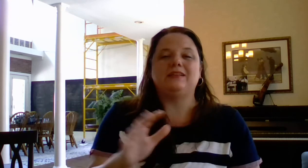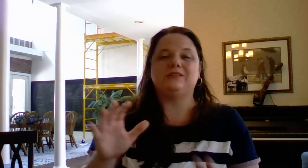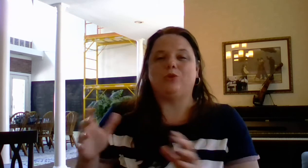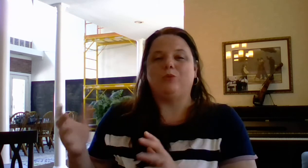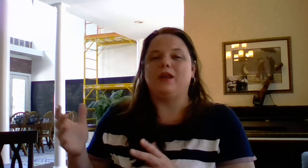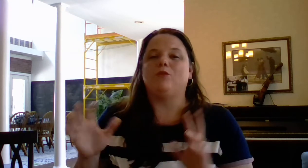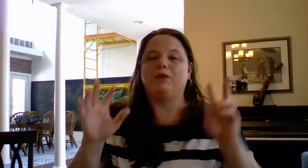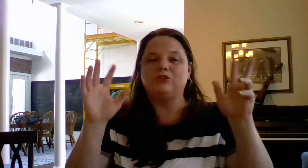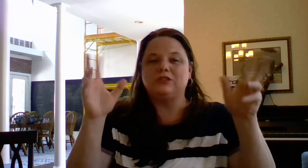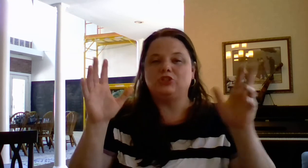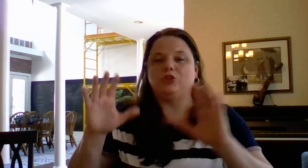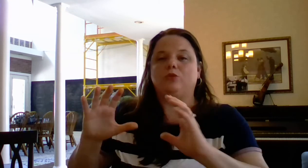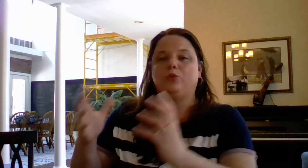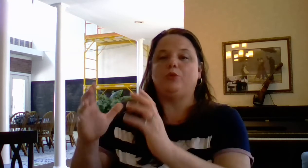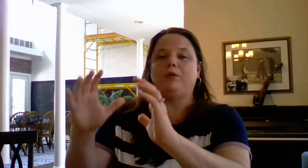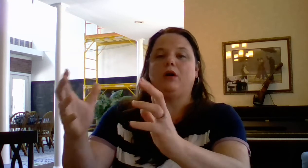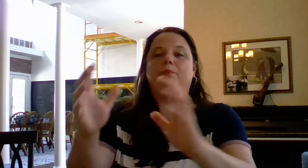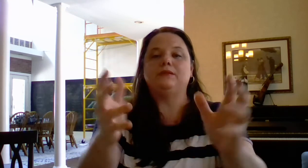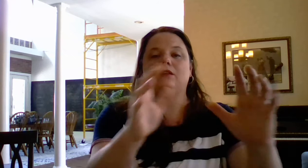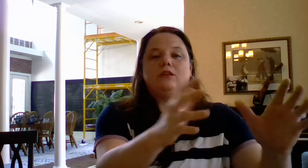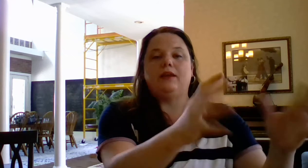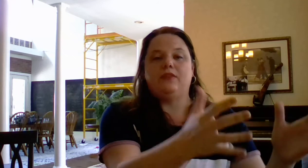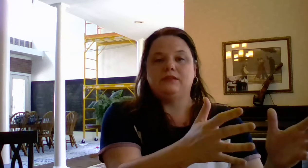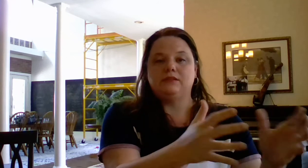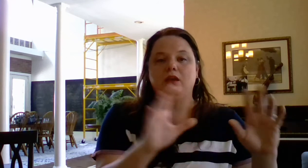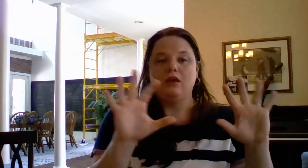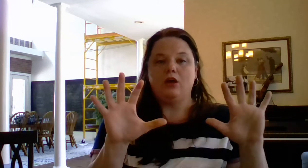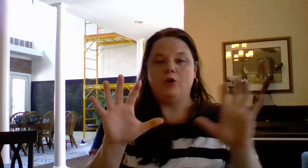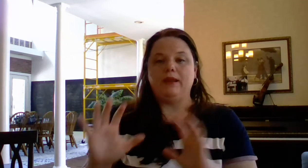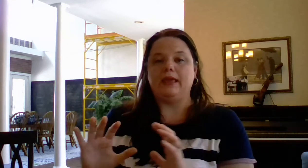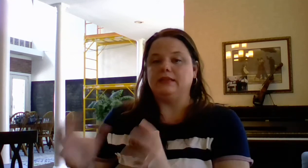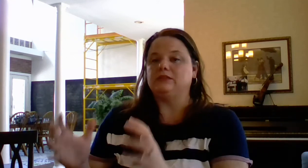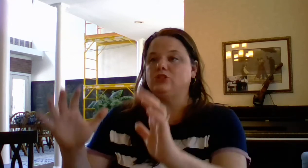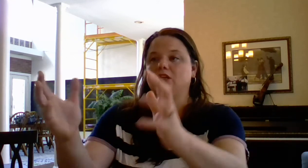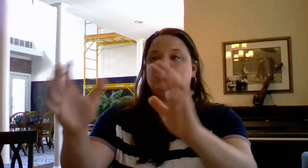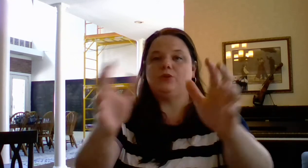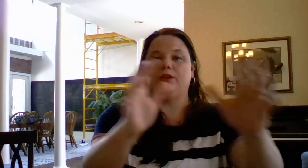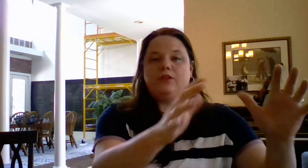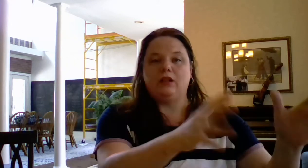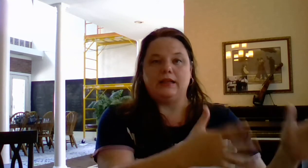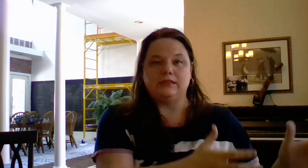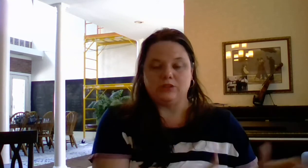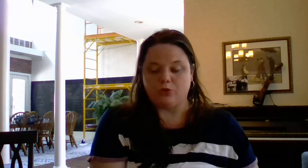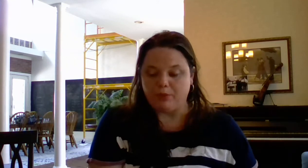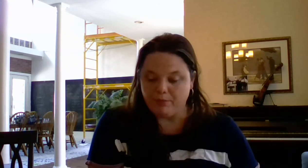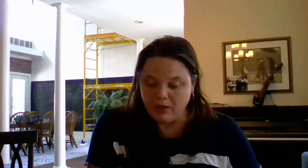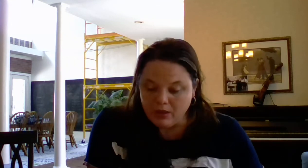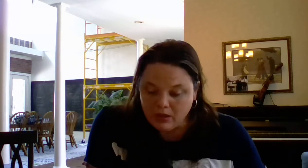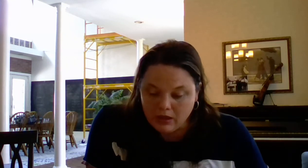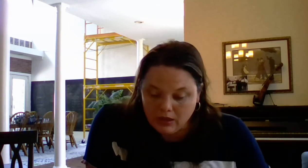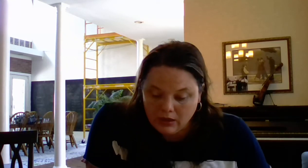this or whatever. But just in general, group up is going to look like this. Open hands and just kind of showing how the class needs to group up.